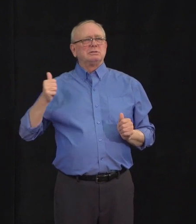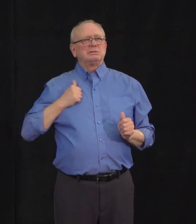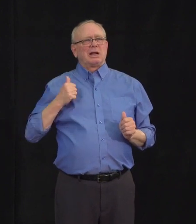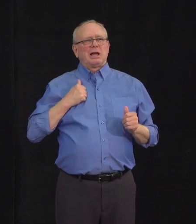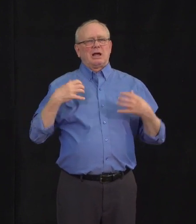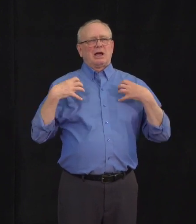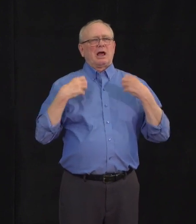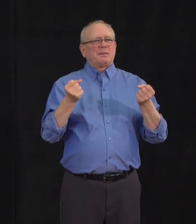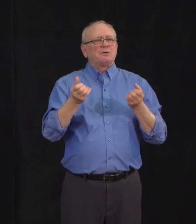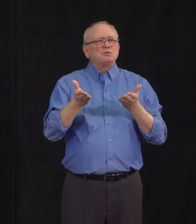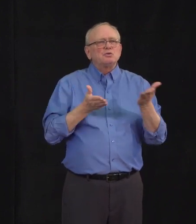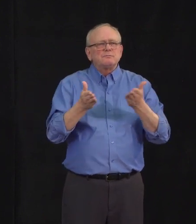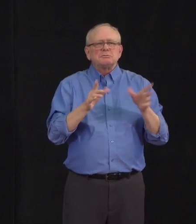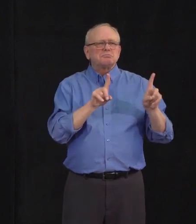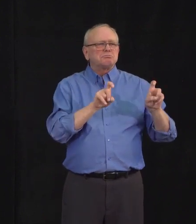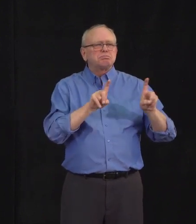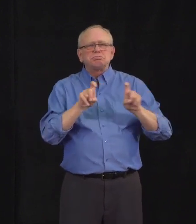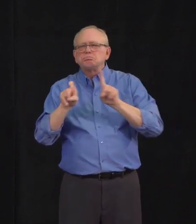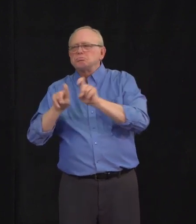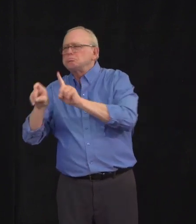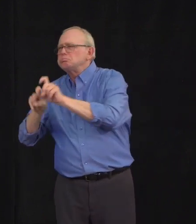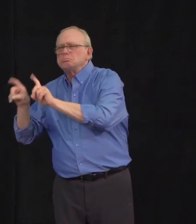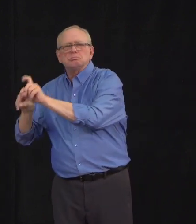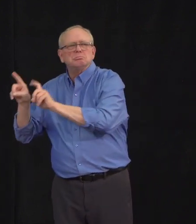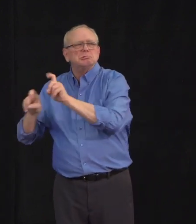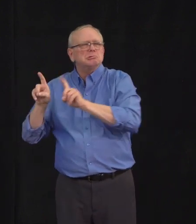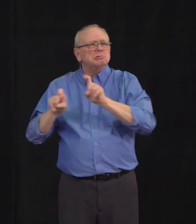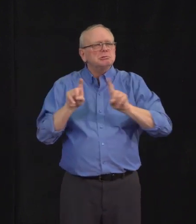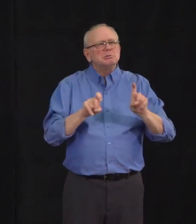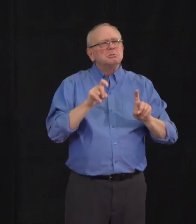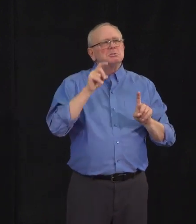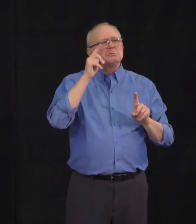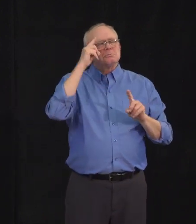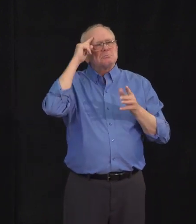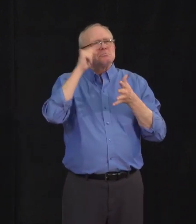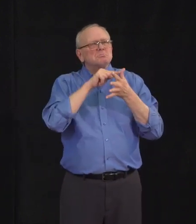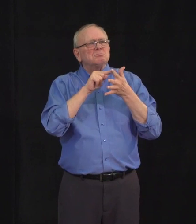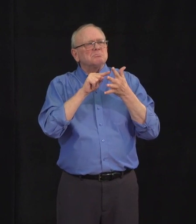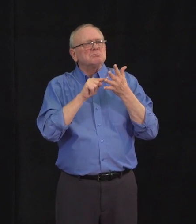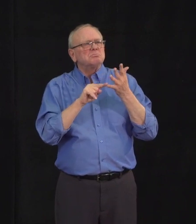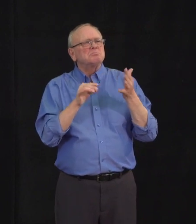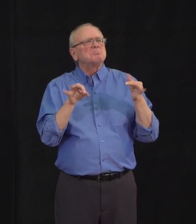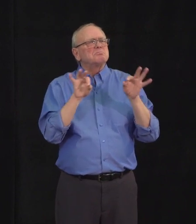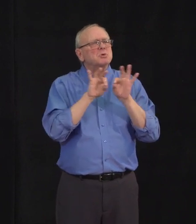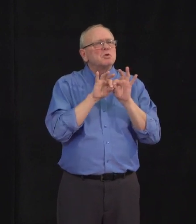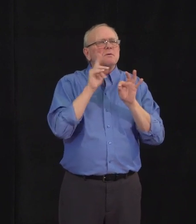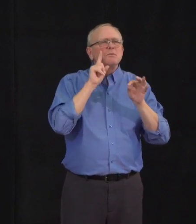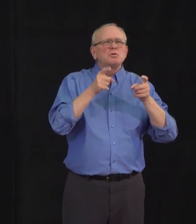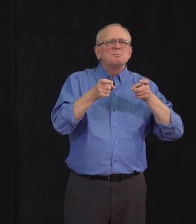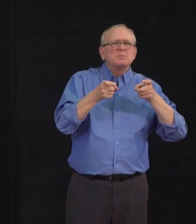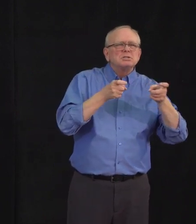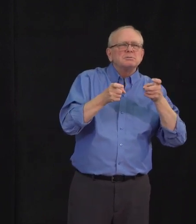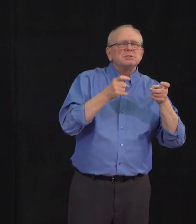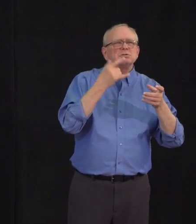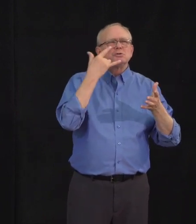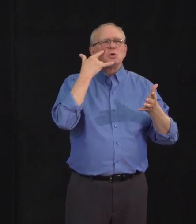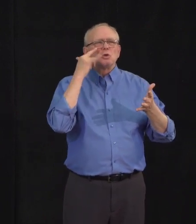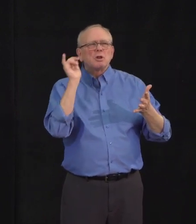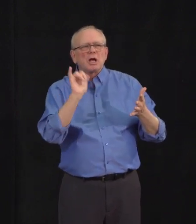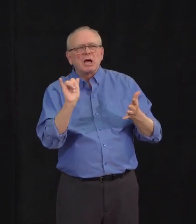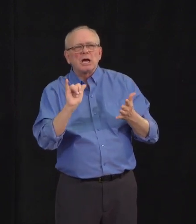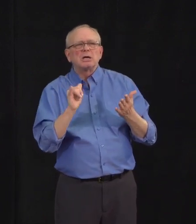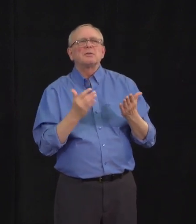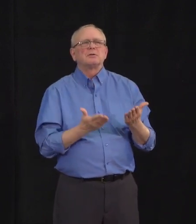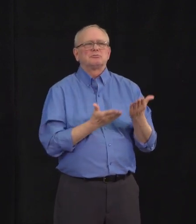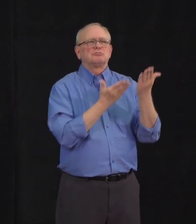managing controlled spread of the virus. And so those are all things that were part of the recommendations that went forward to the Emergency Management Committee